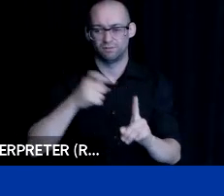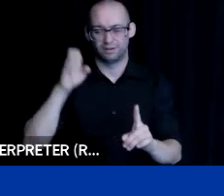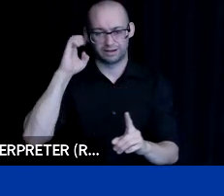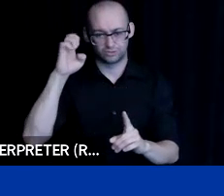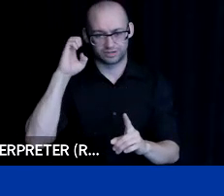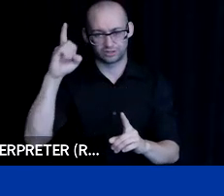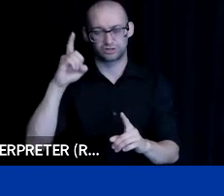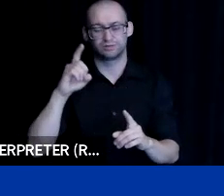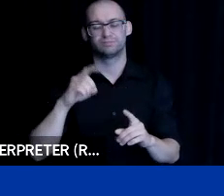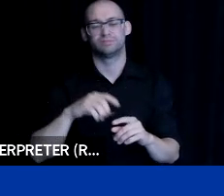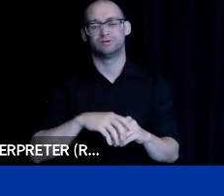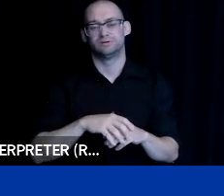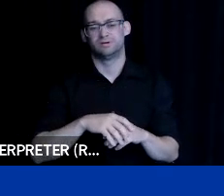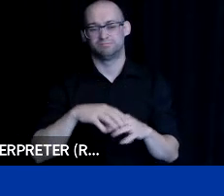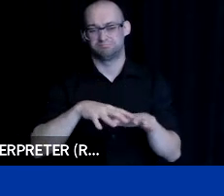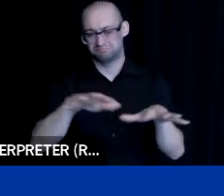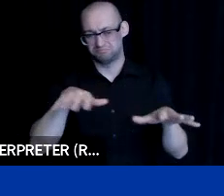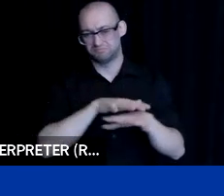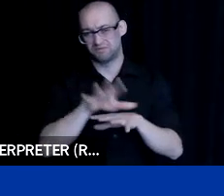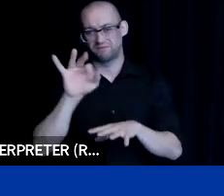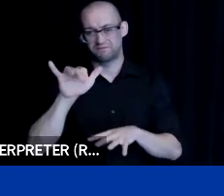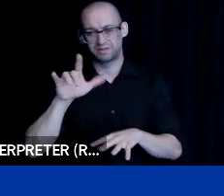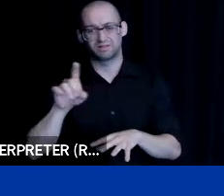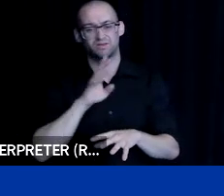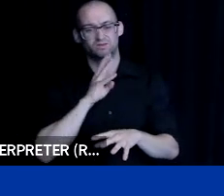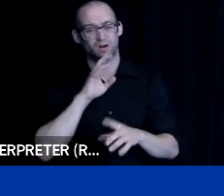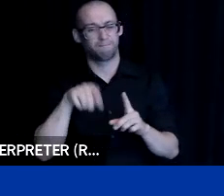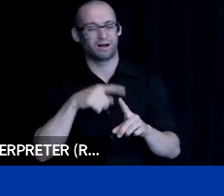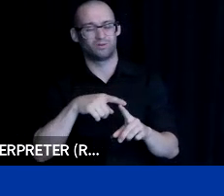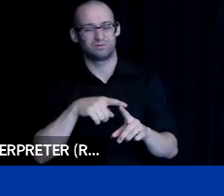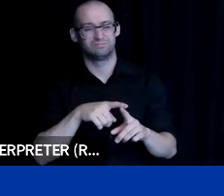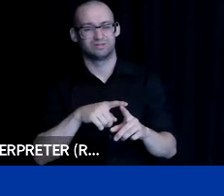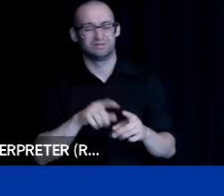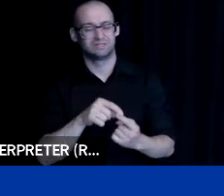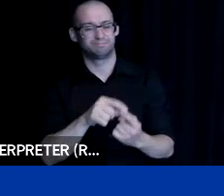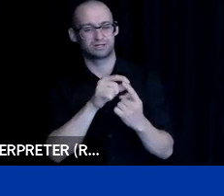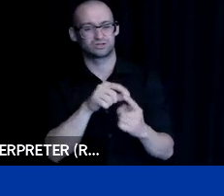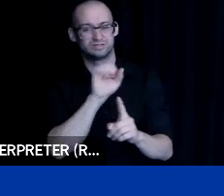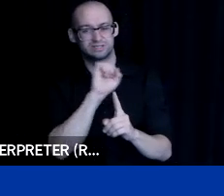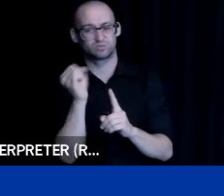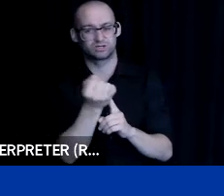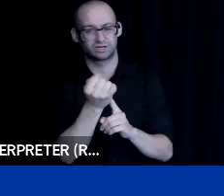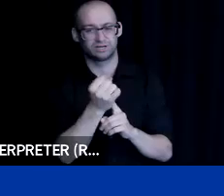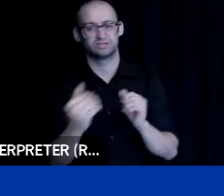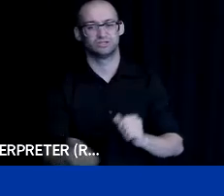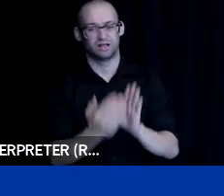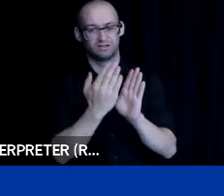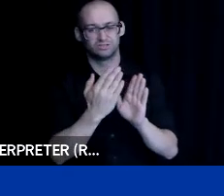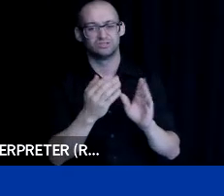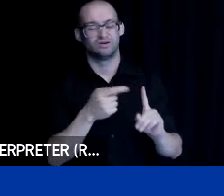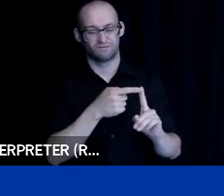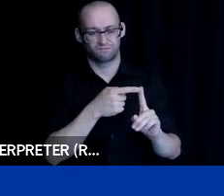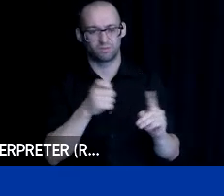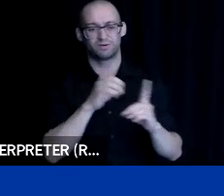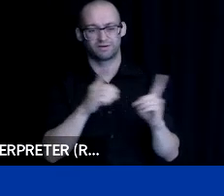about the unique barriers faced by the covered populations that they serve within the education community, and what their organizations are